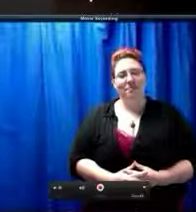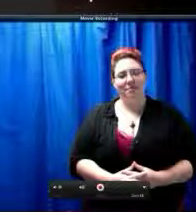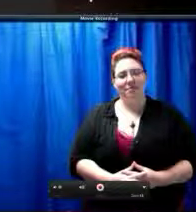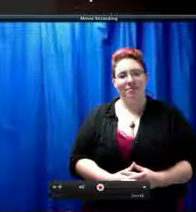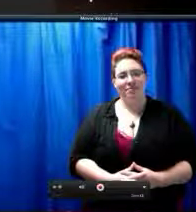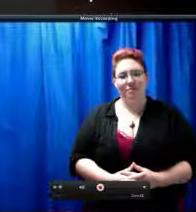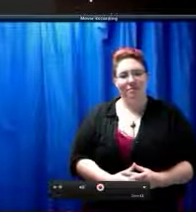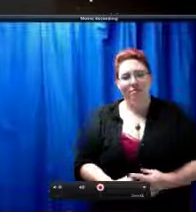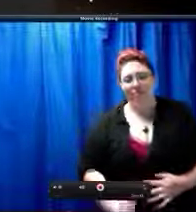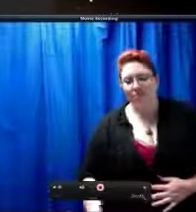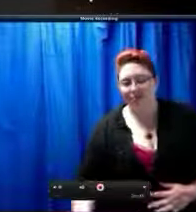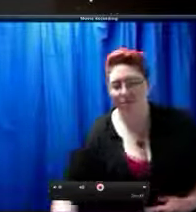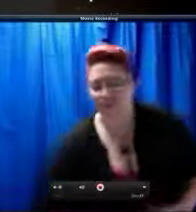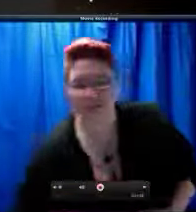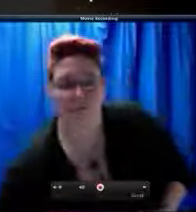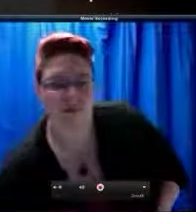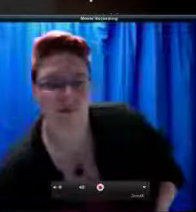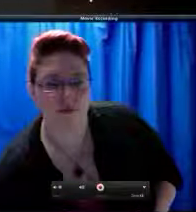No.